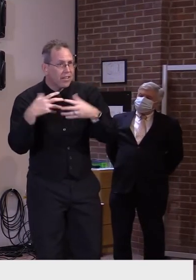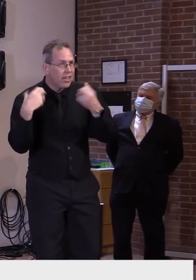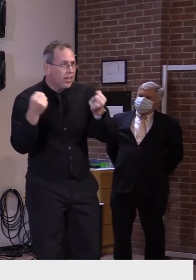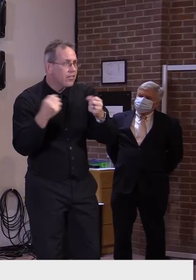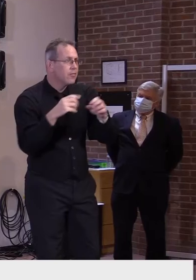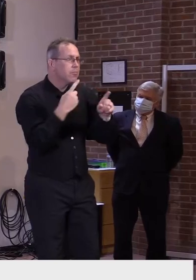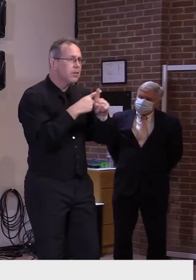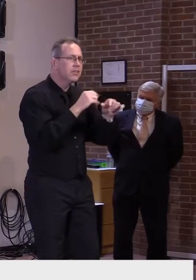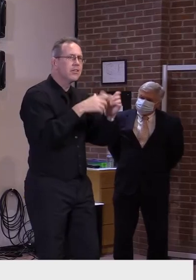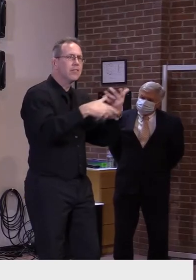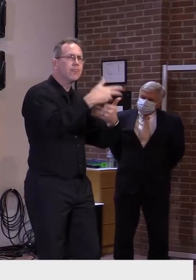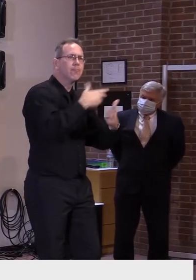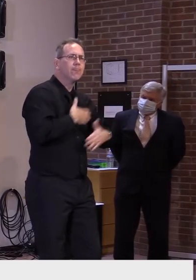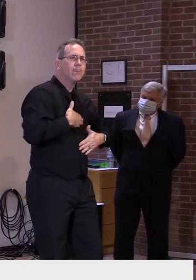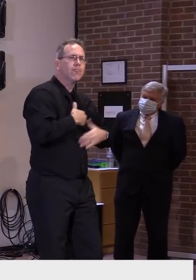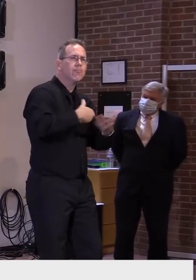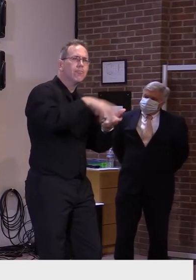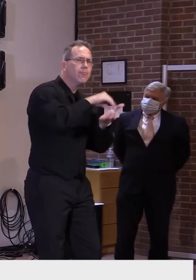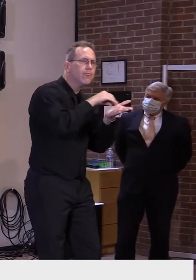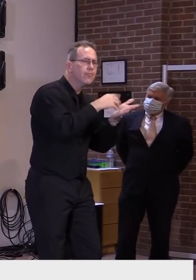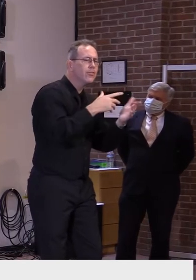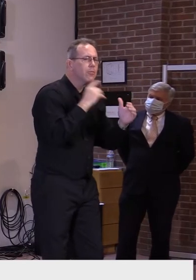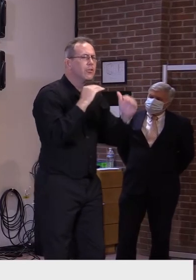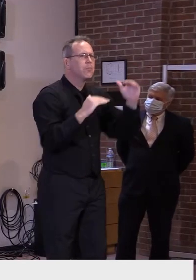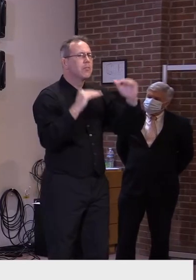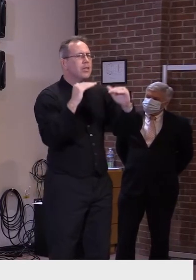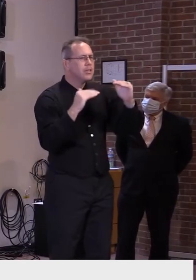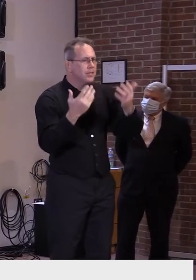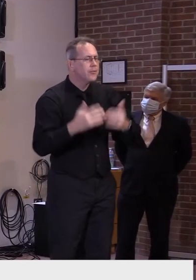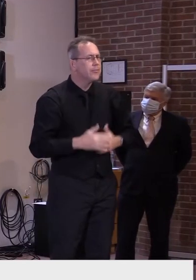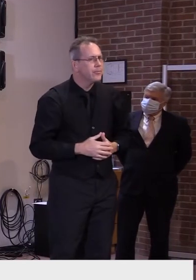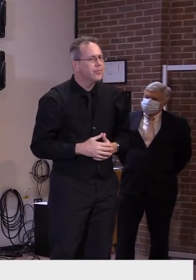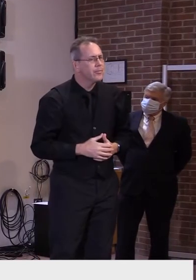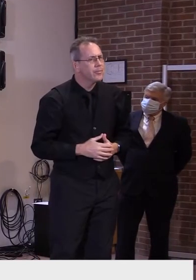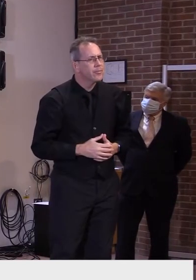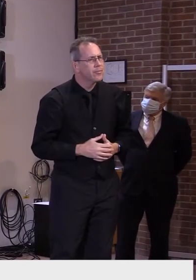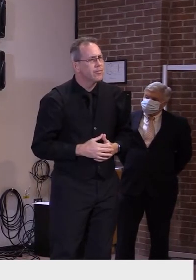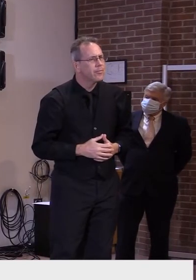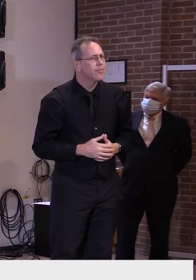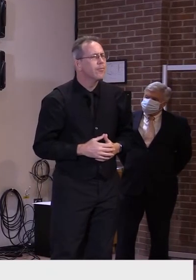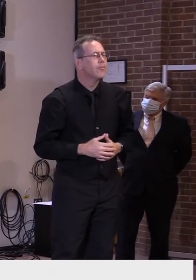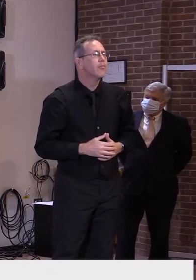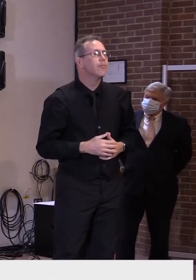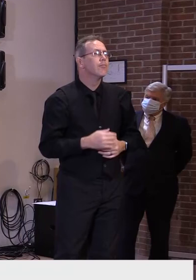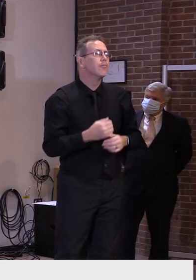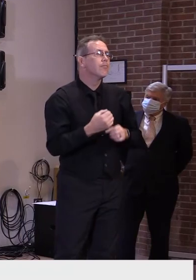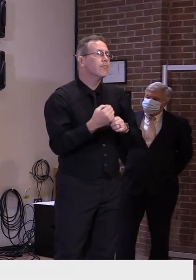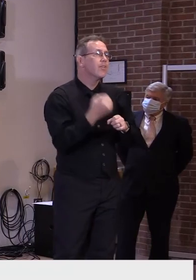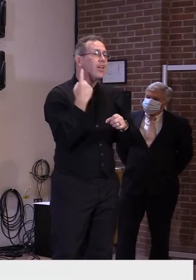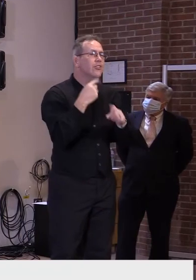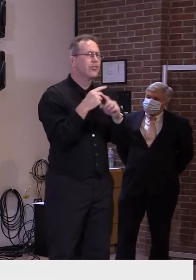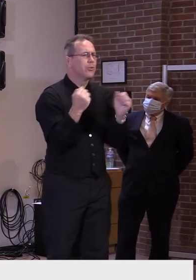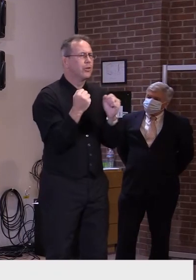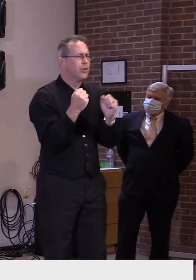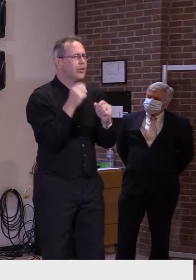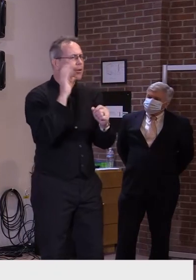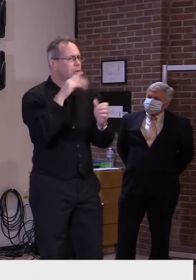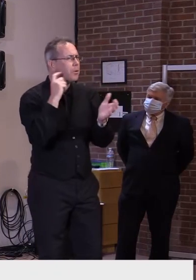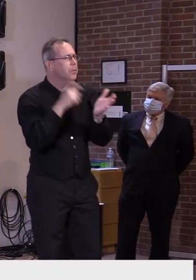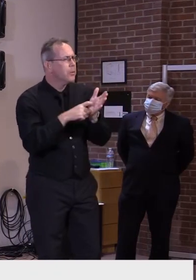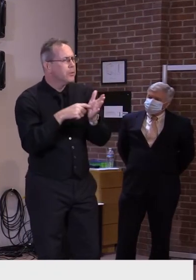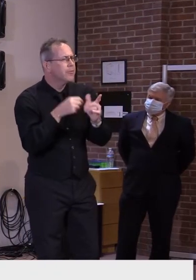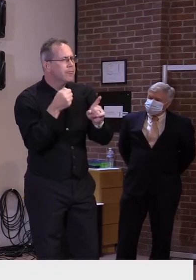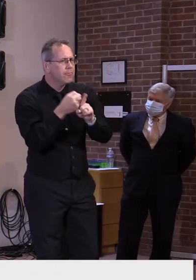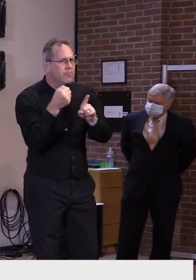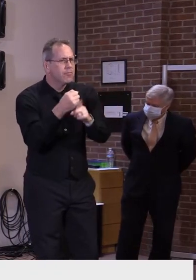COVID emergency or the COVID pandemic. So as we saw last winter, athletic activities play a critical role in the mental health and well-being in